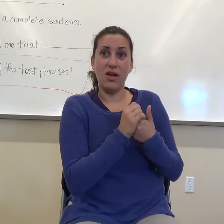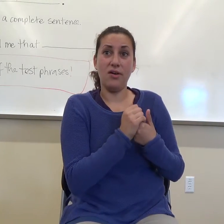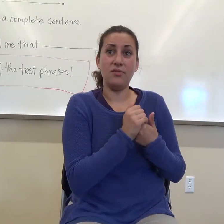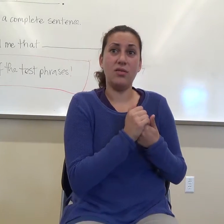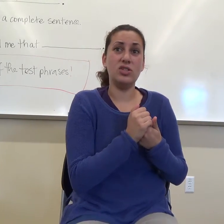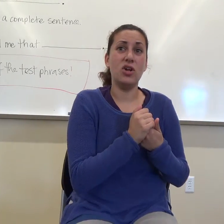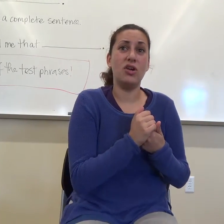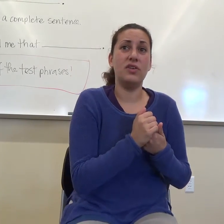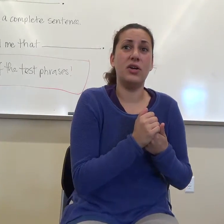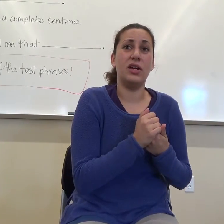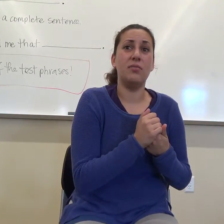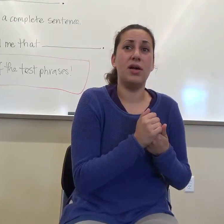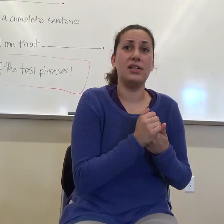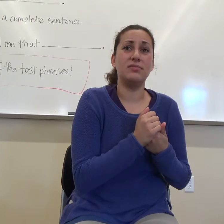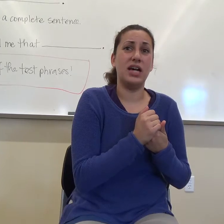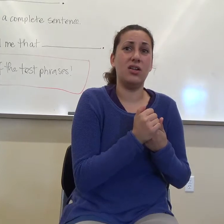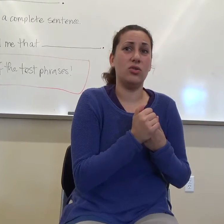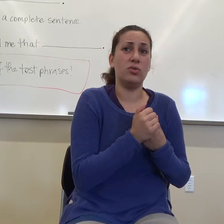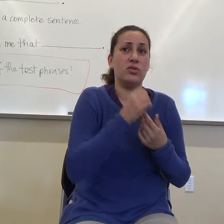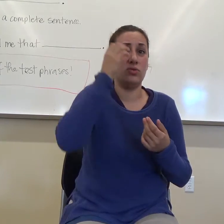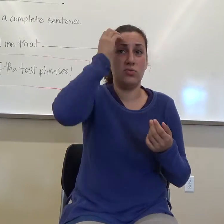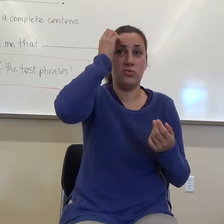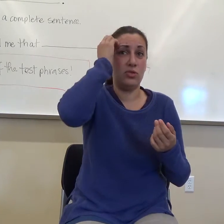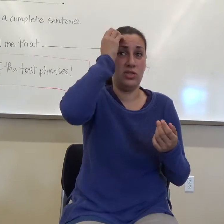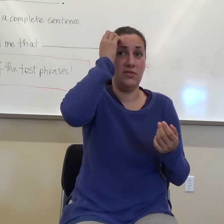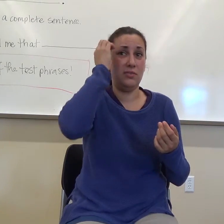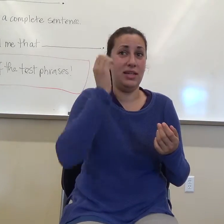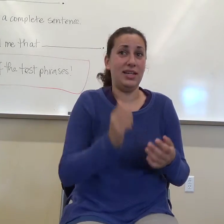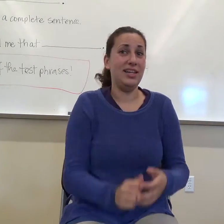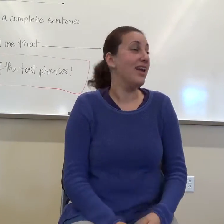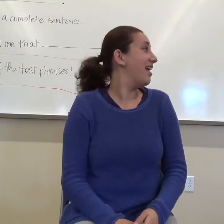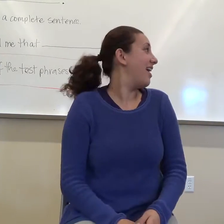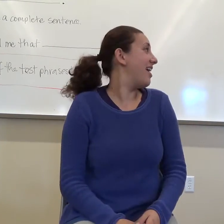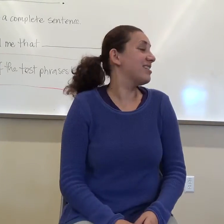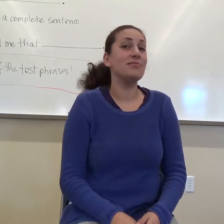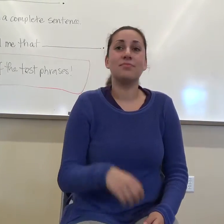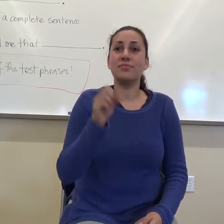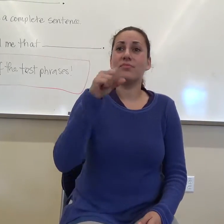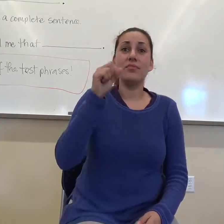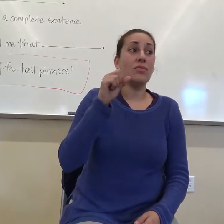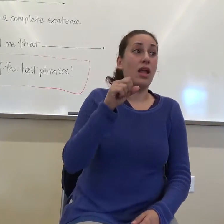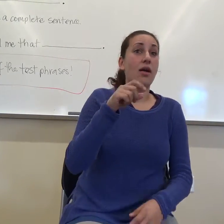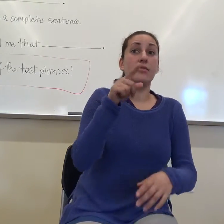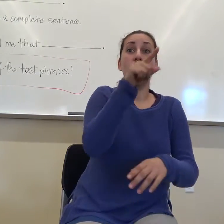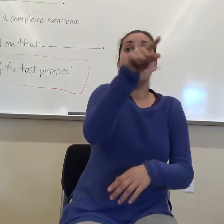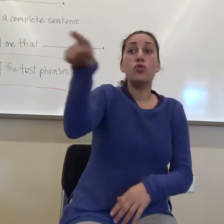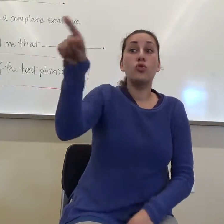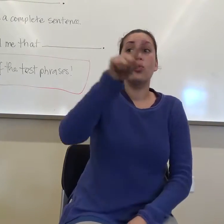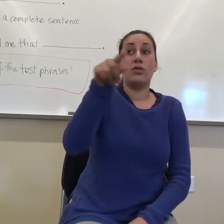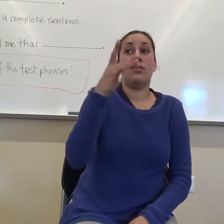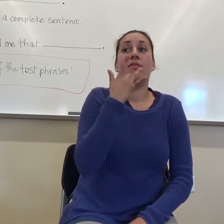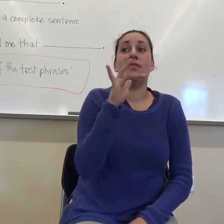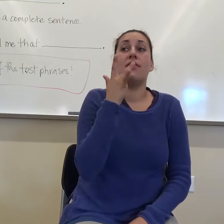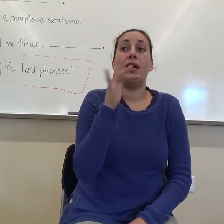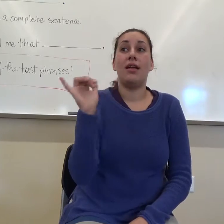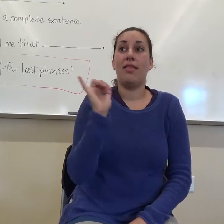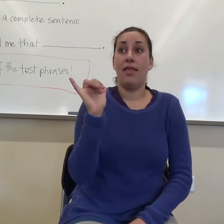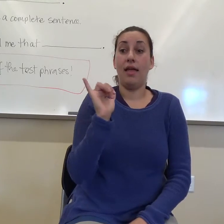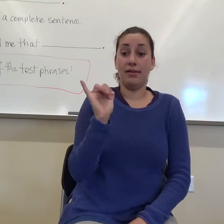No, I'm just hard of hearing, but I don't know what those words even Yeah, mean. you are lucky. It often goes with